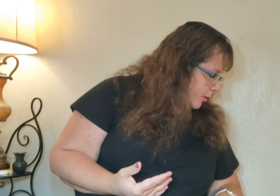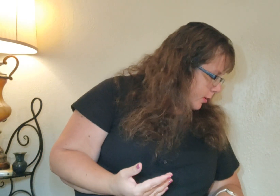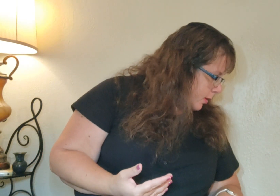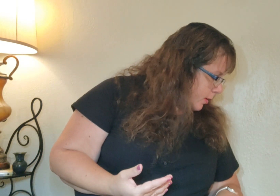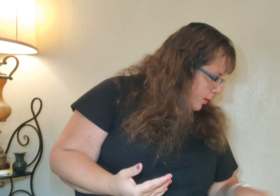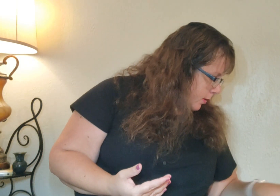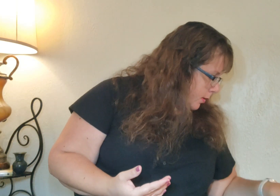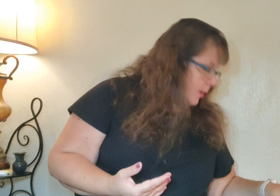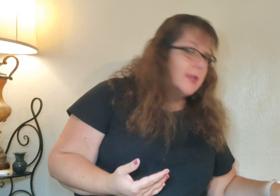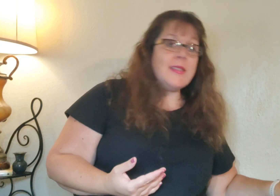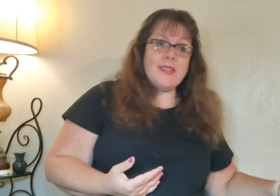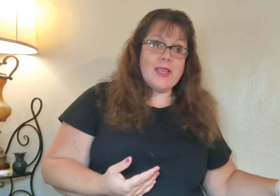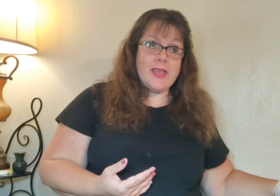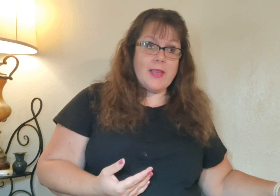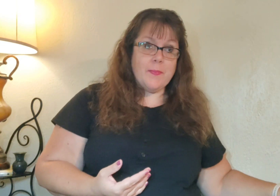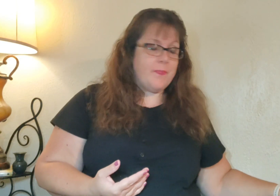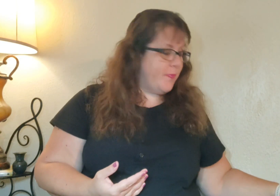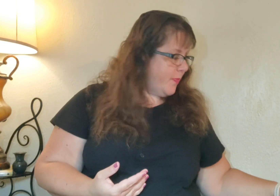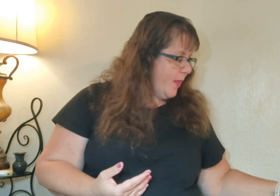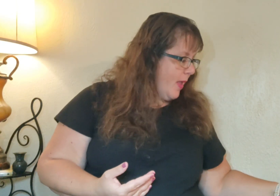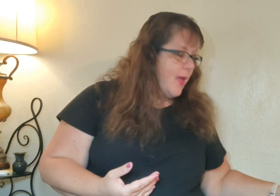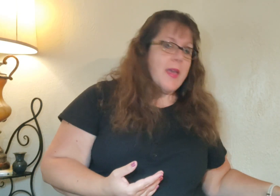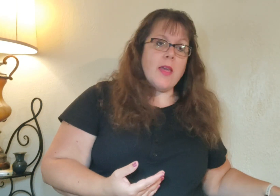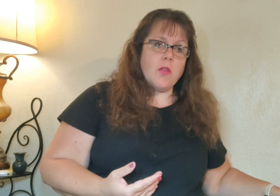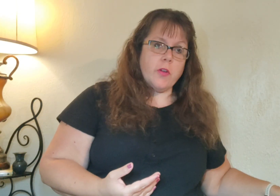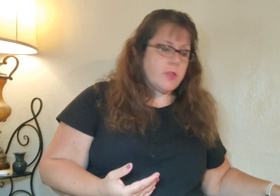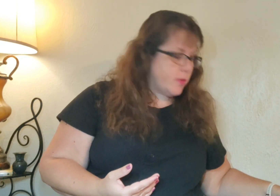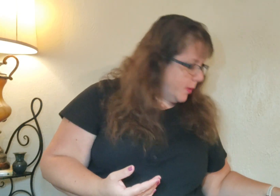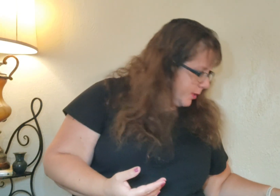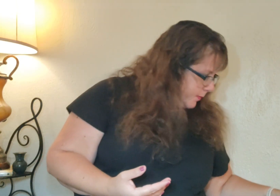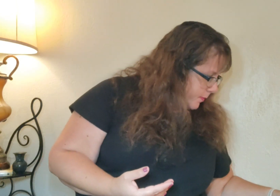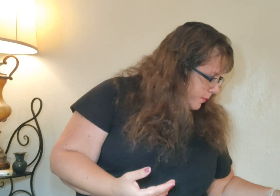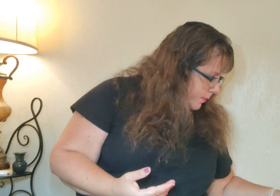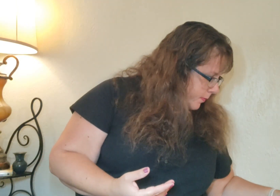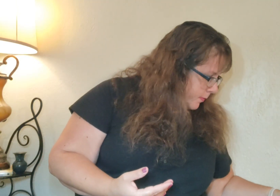letter T. And the first one